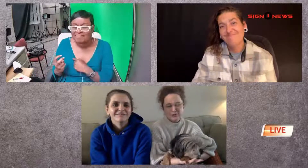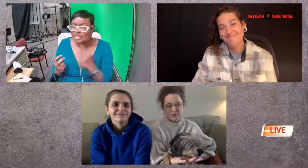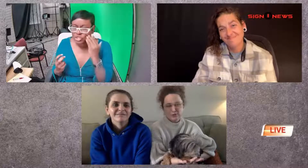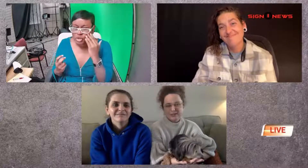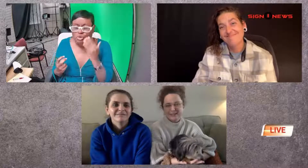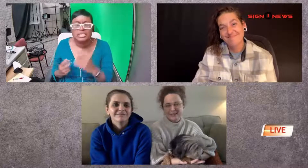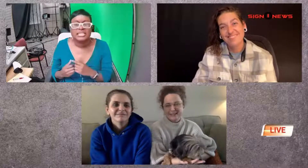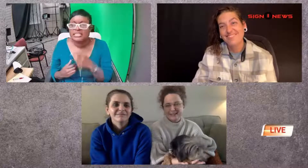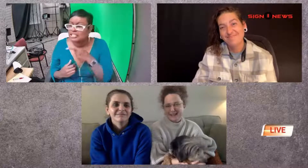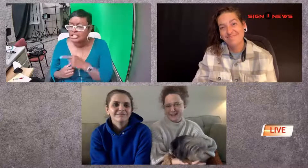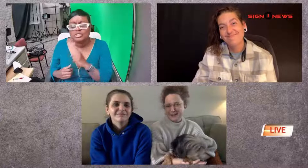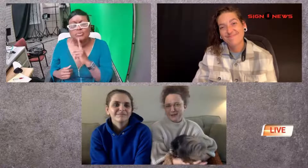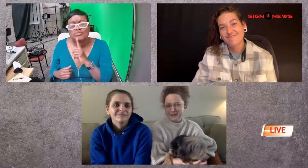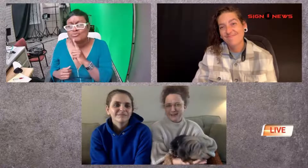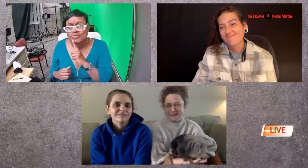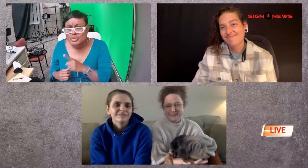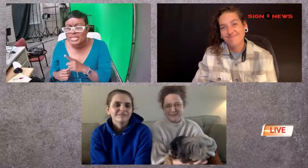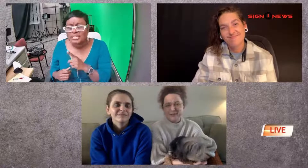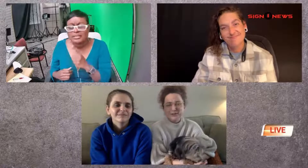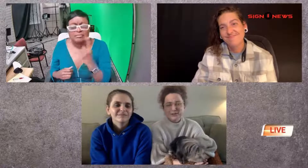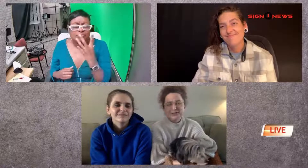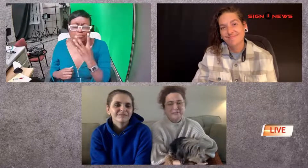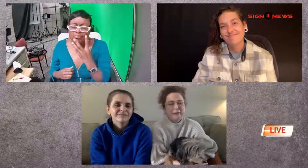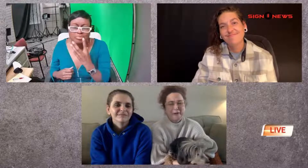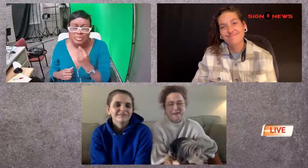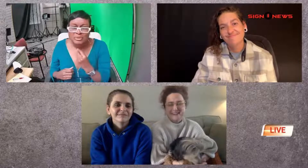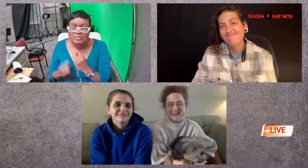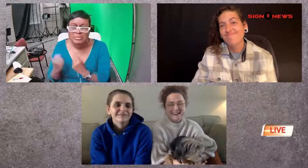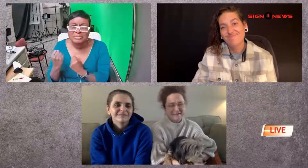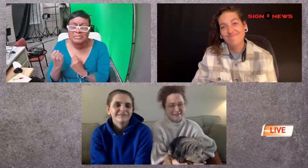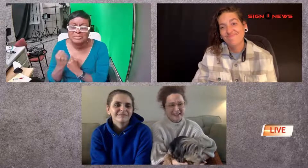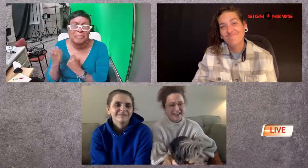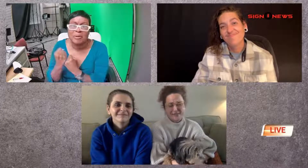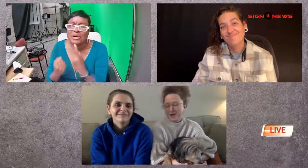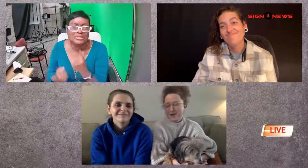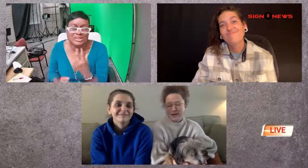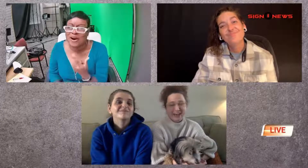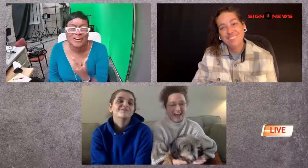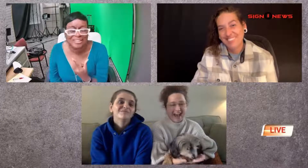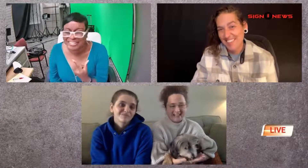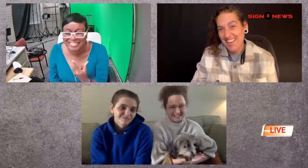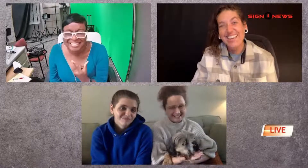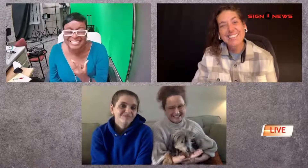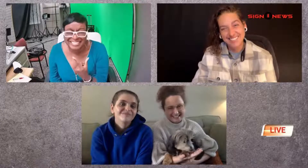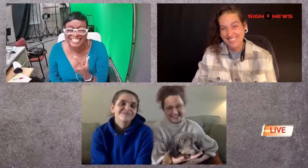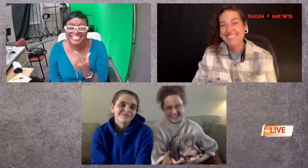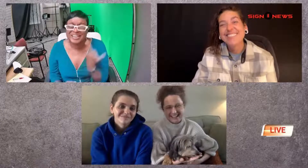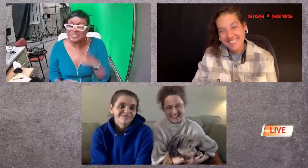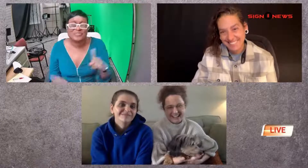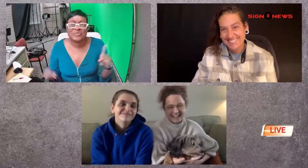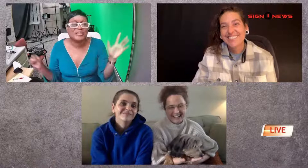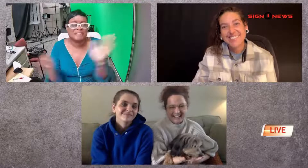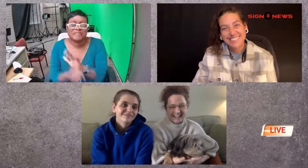was just really this like lovely emotional support dog for like the whole cast.